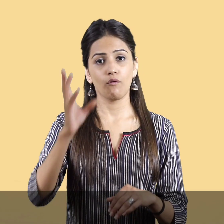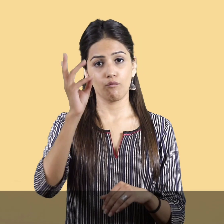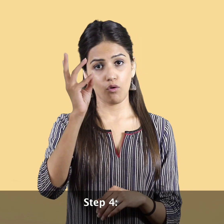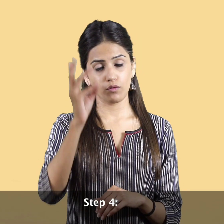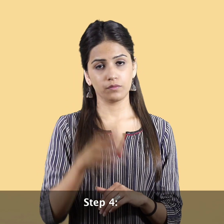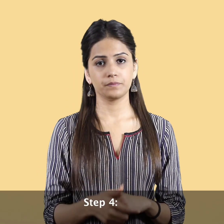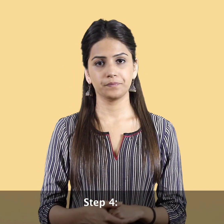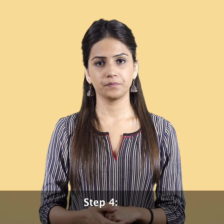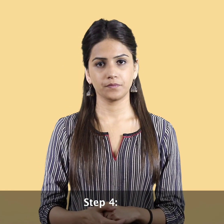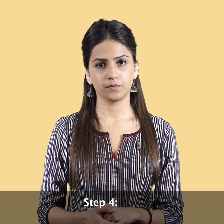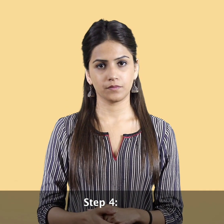Step 4.